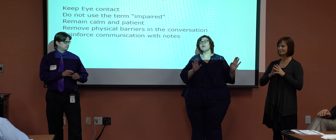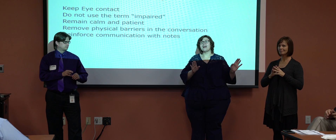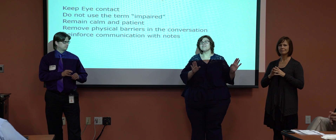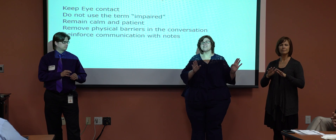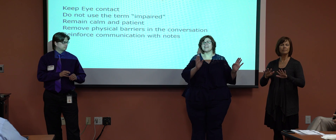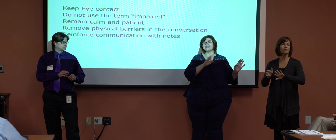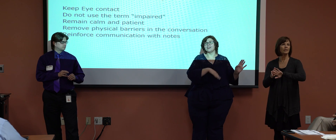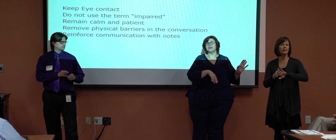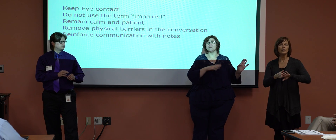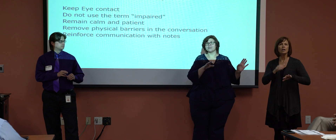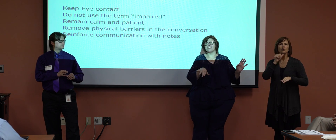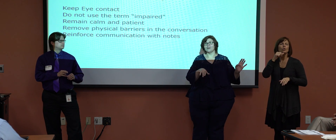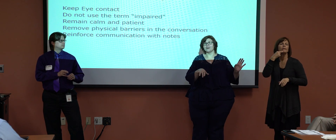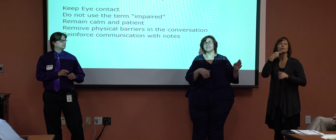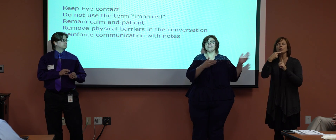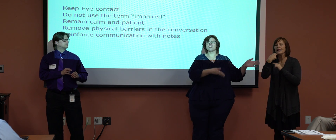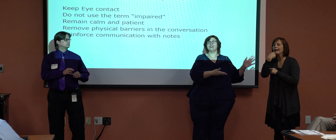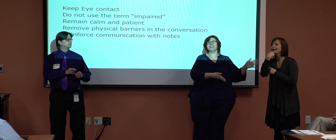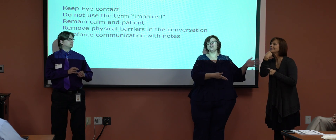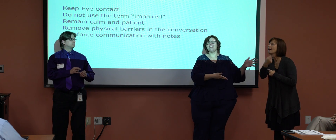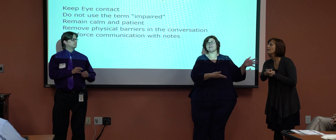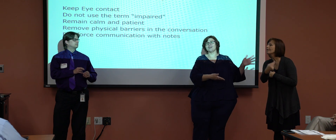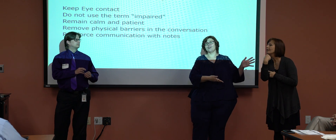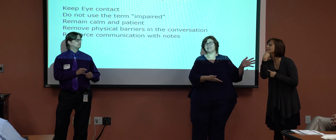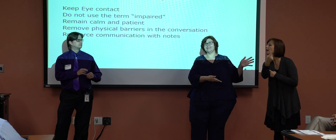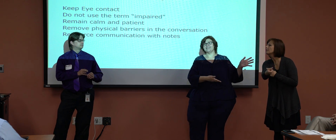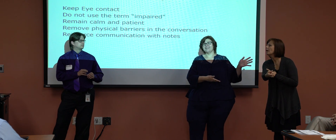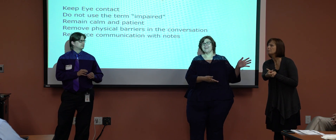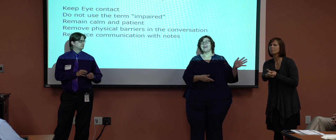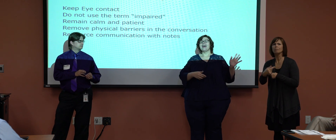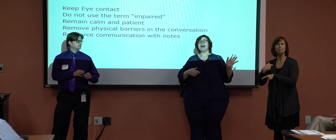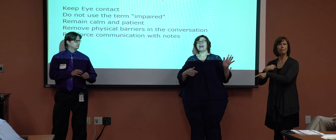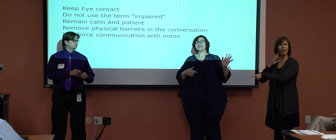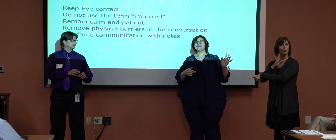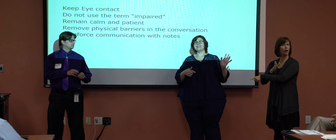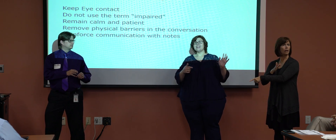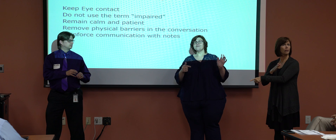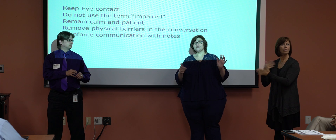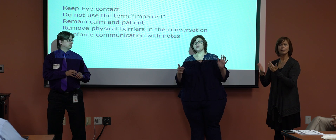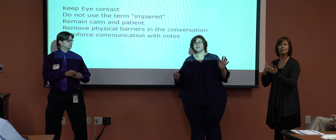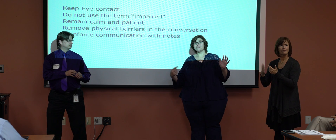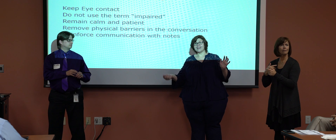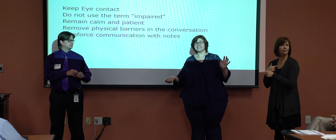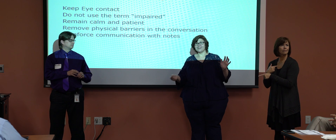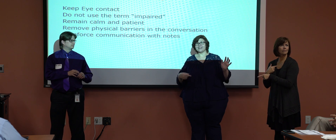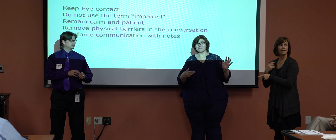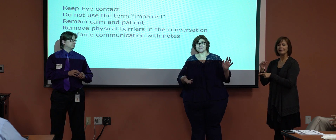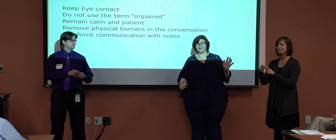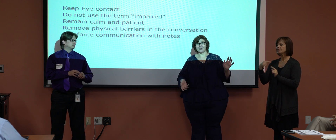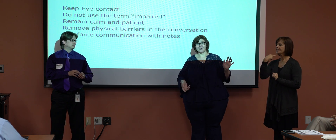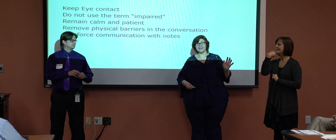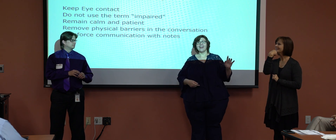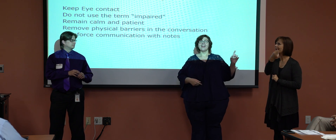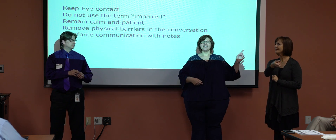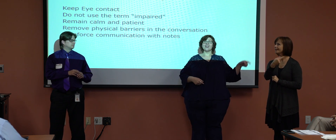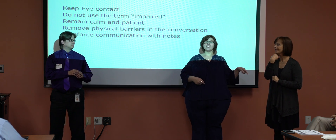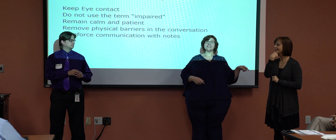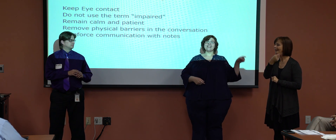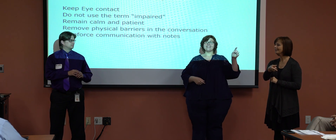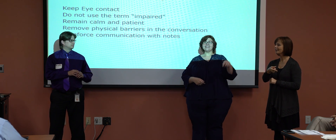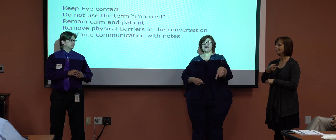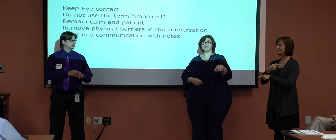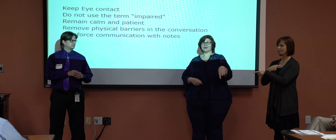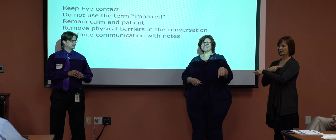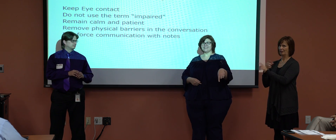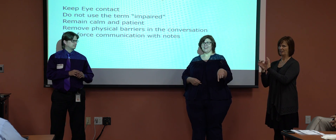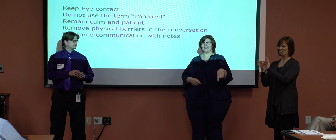But you don't have to say tell him or tell her. They're going to do that regardless. And if you do say tell him or tell her, they're going